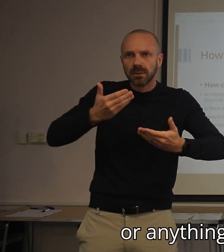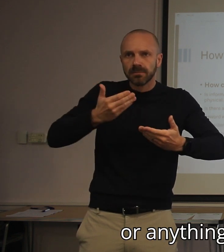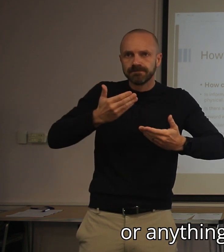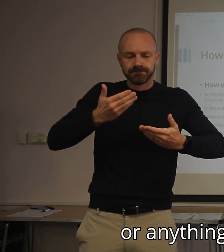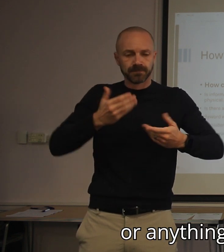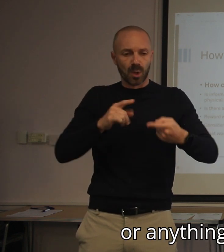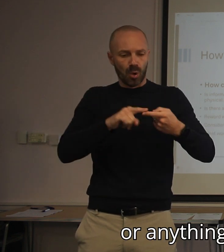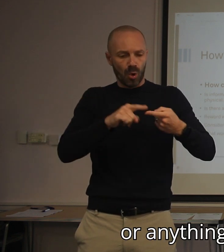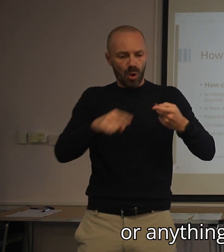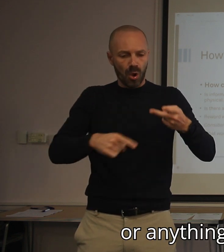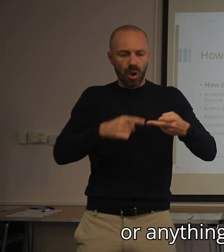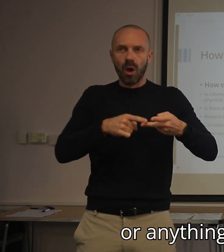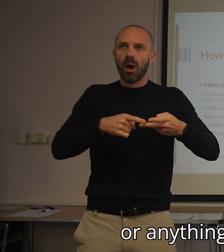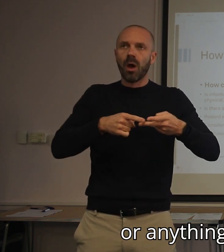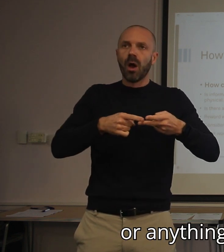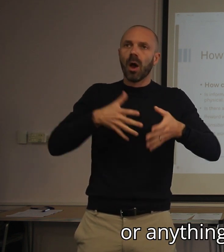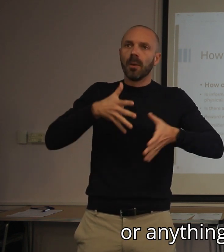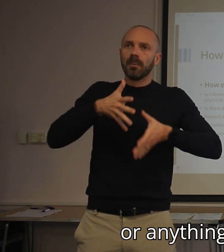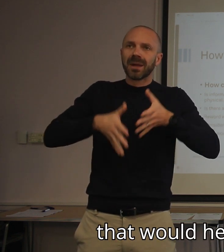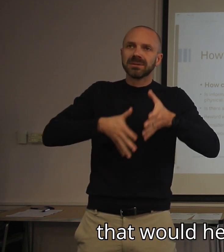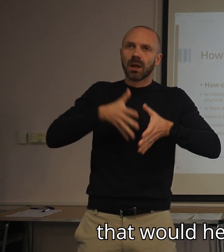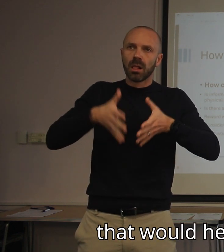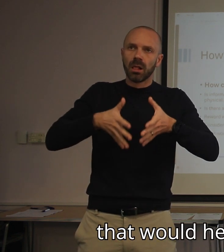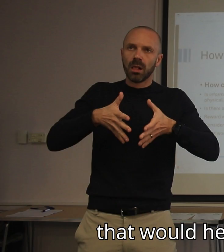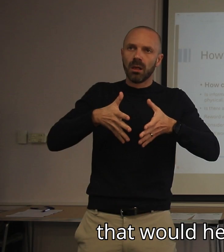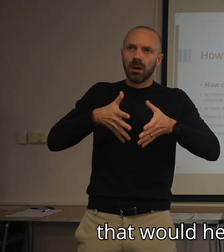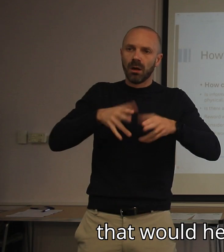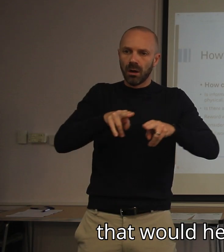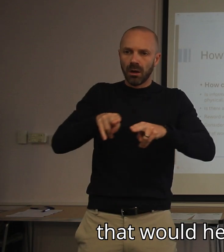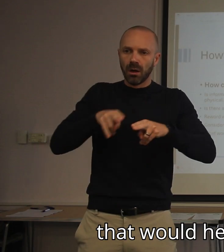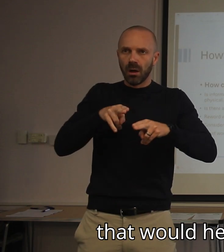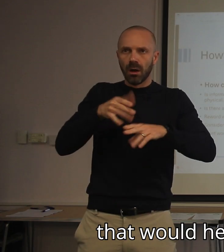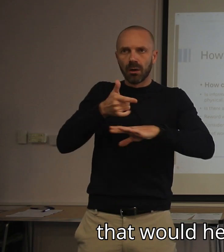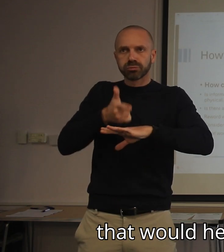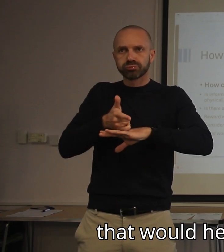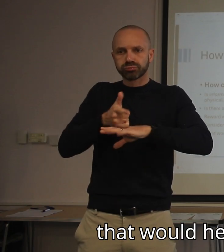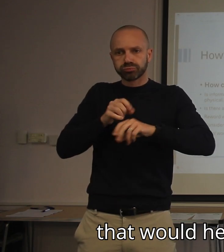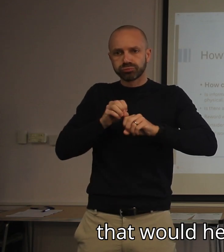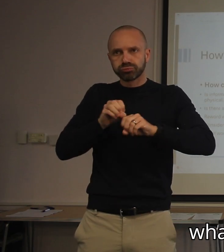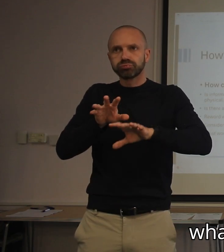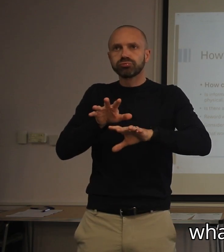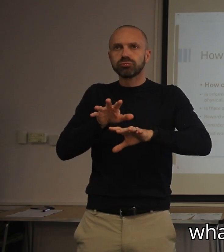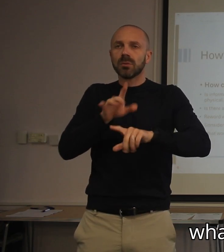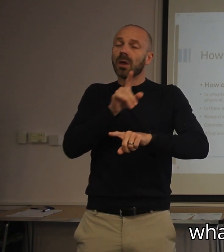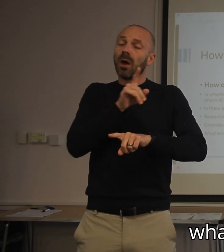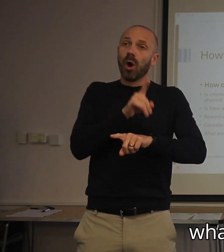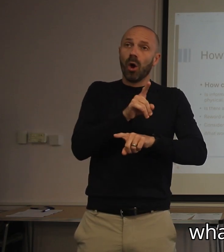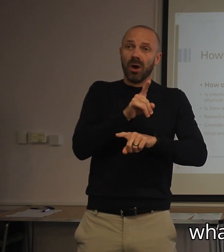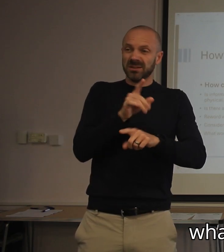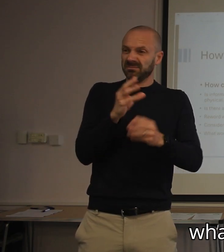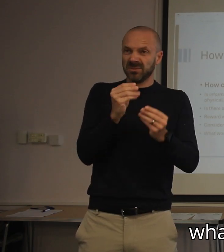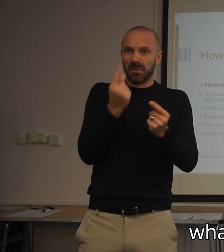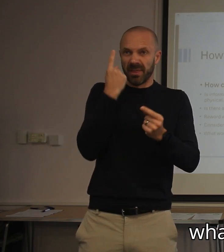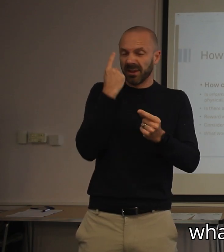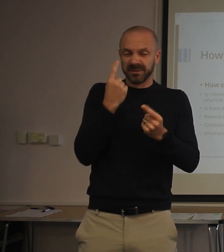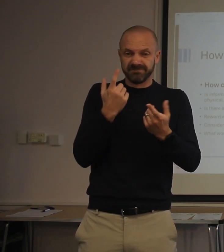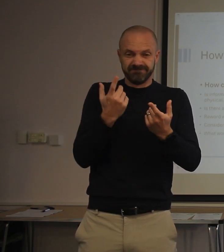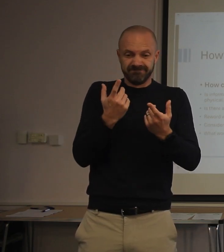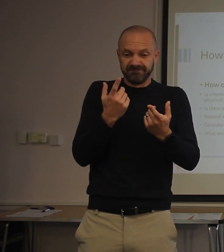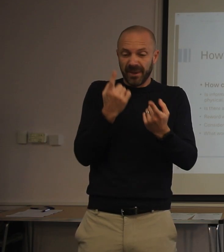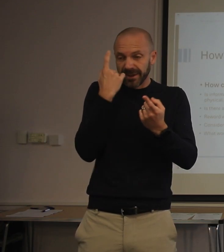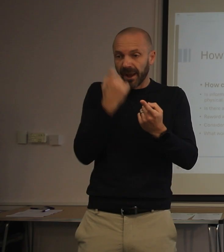or anything else you want to connect that would help enhance your project and what's going on